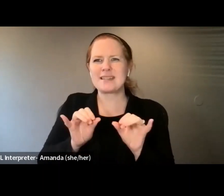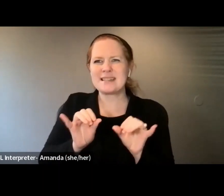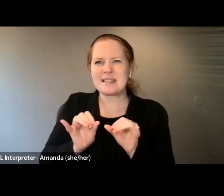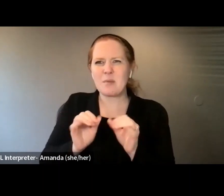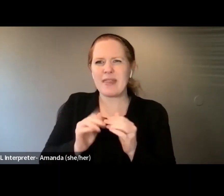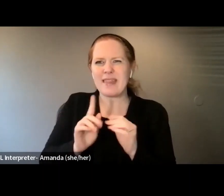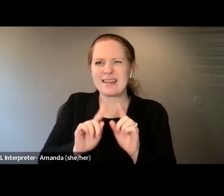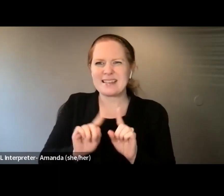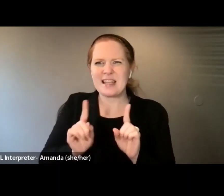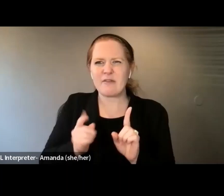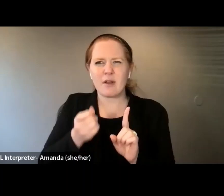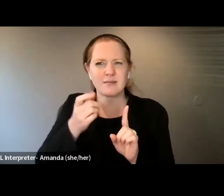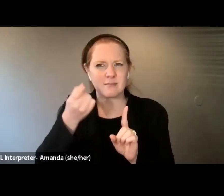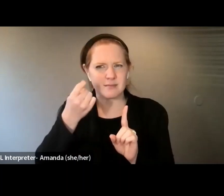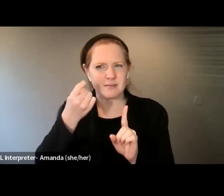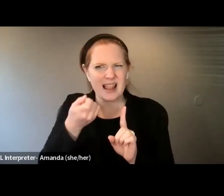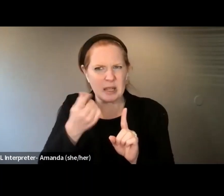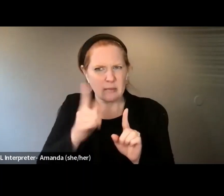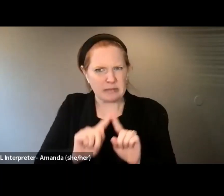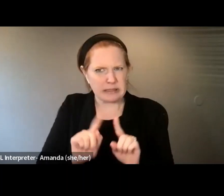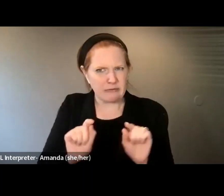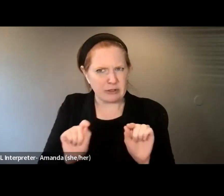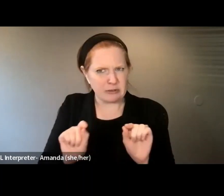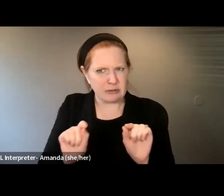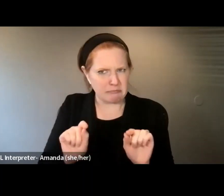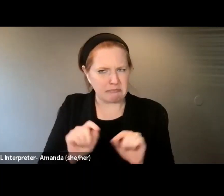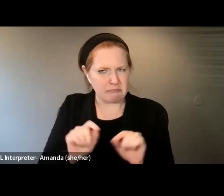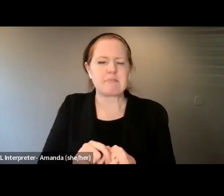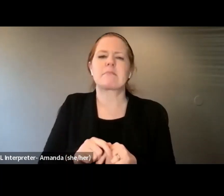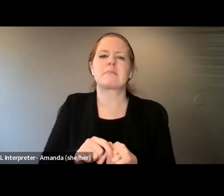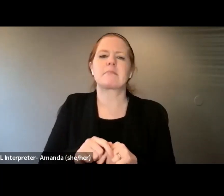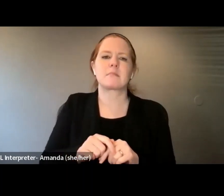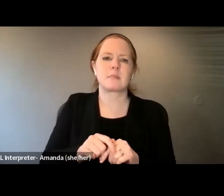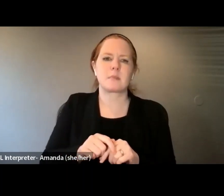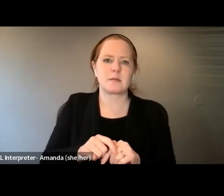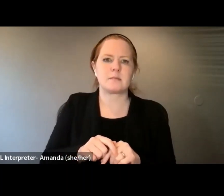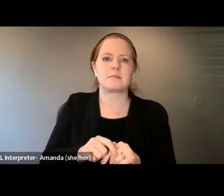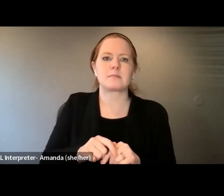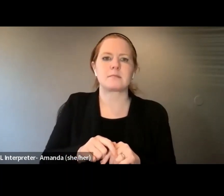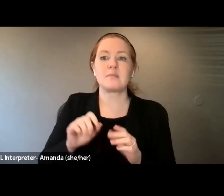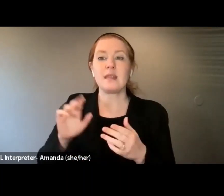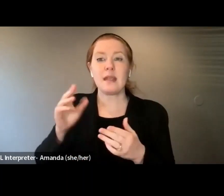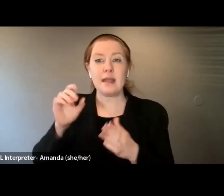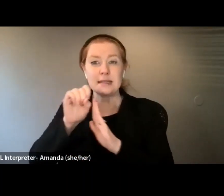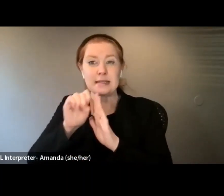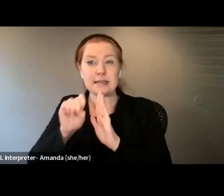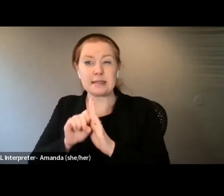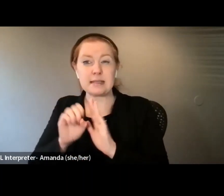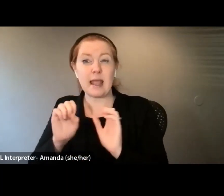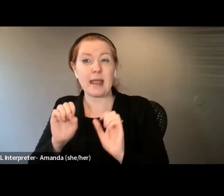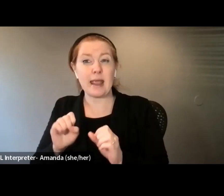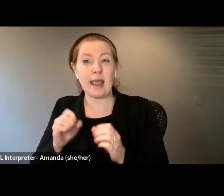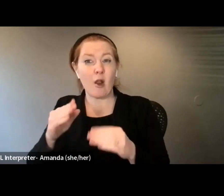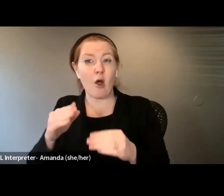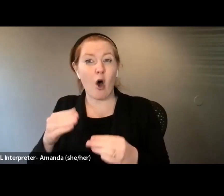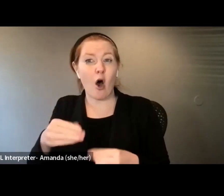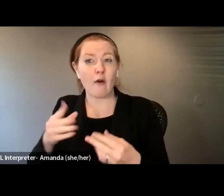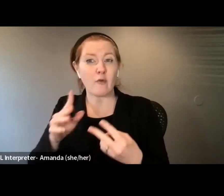they're slightly different. And it is the state's option to offer one or both of